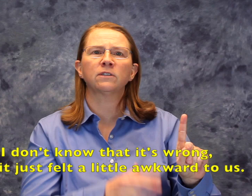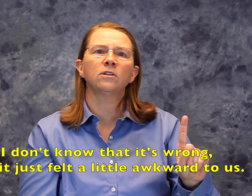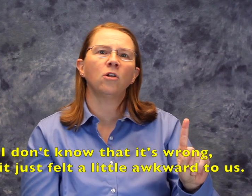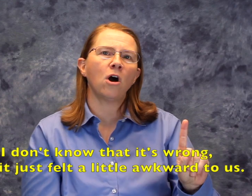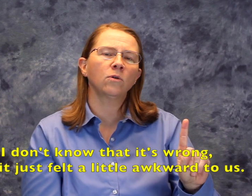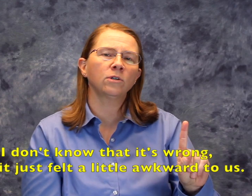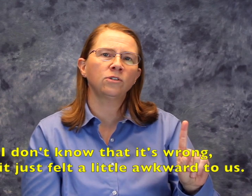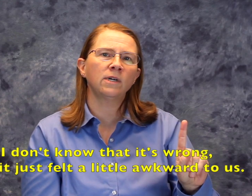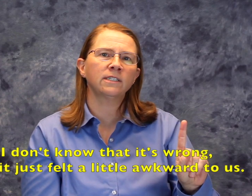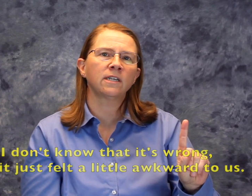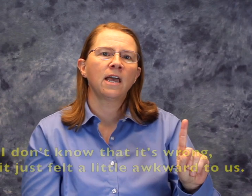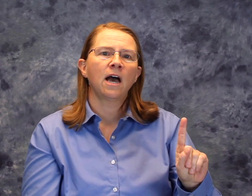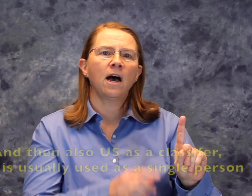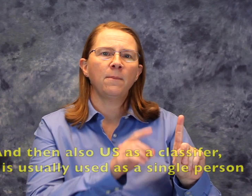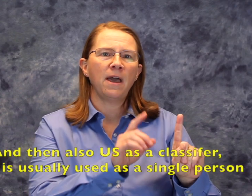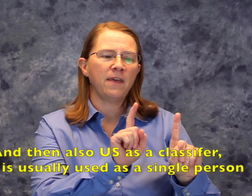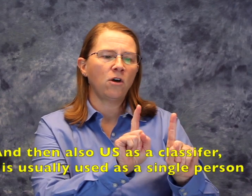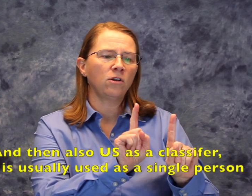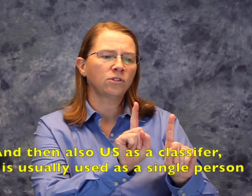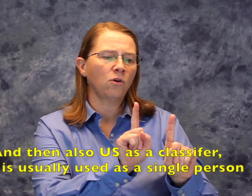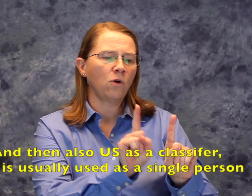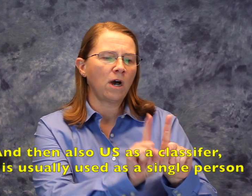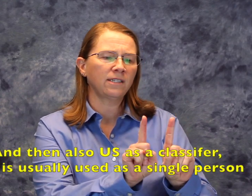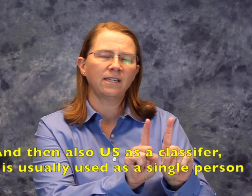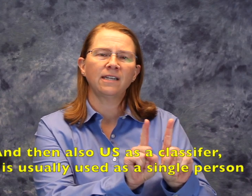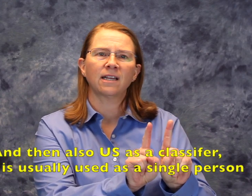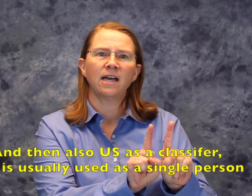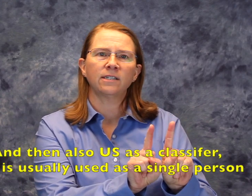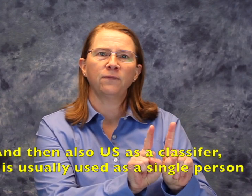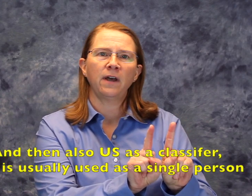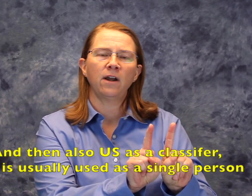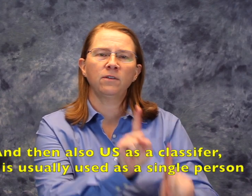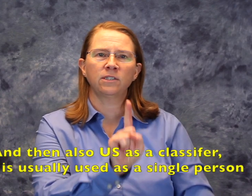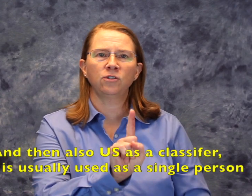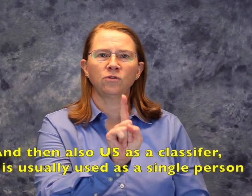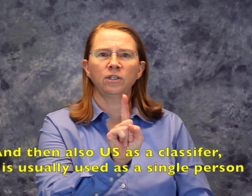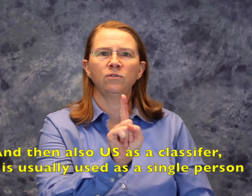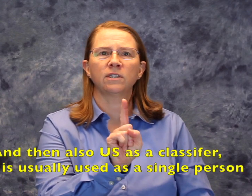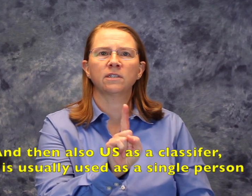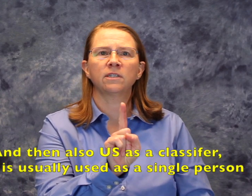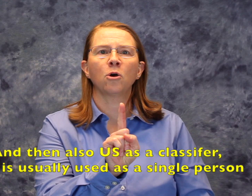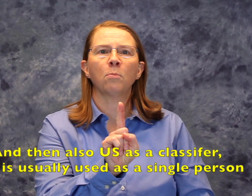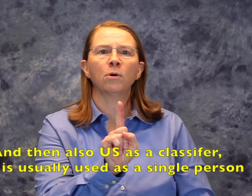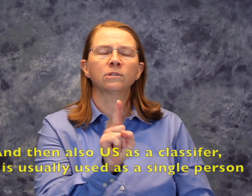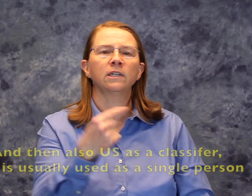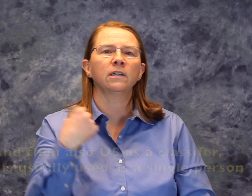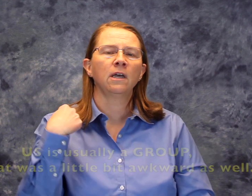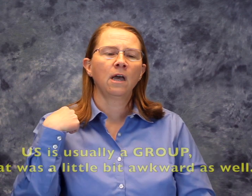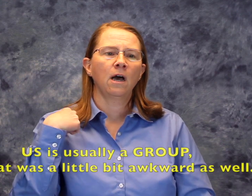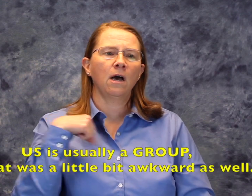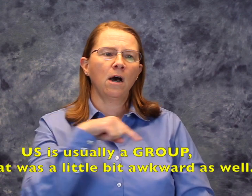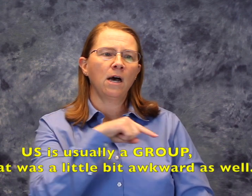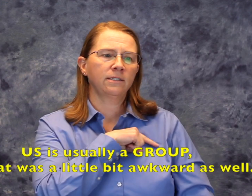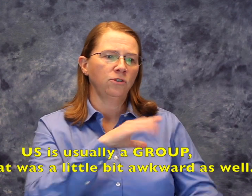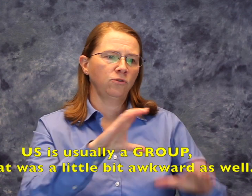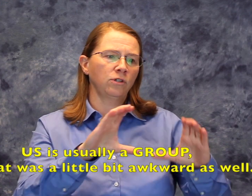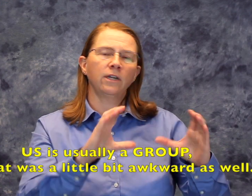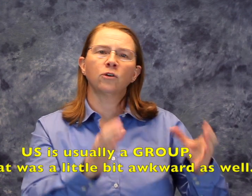little awkward to us. And then also us as a classifier, this is usually used as a single person. Us is usually a